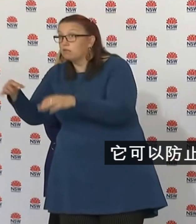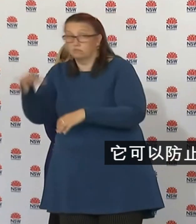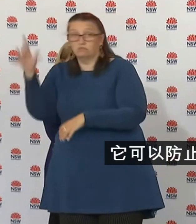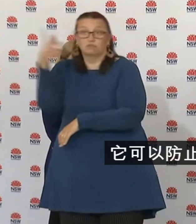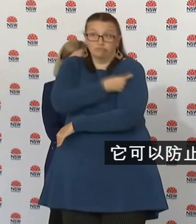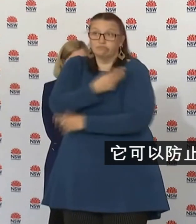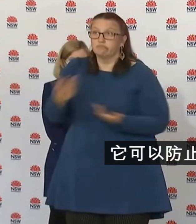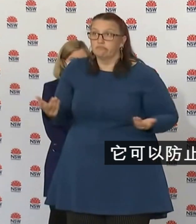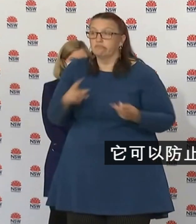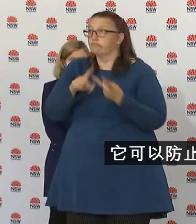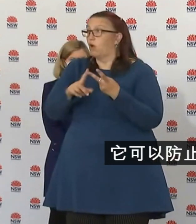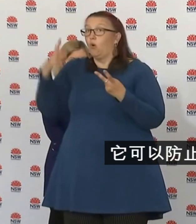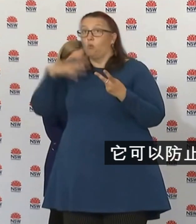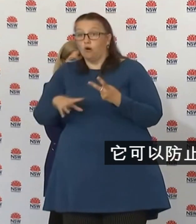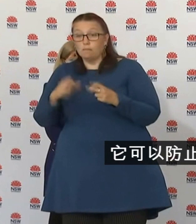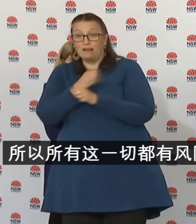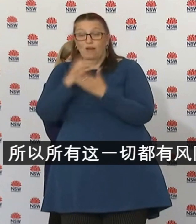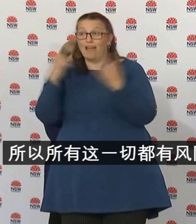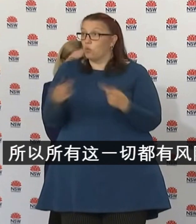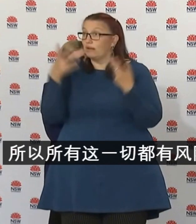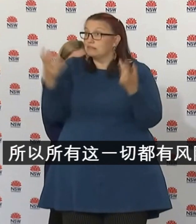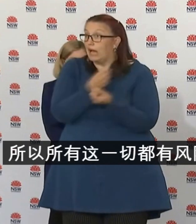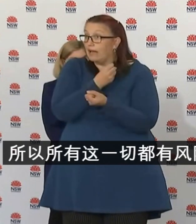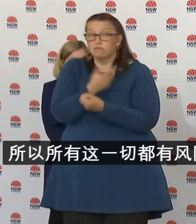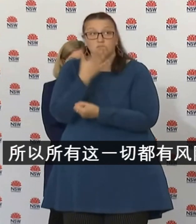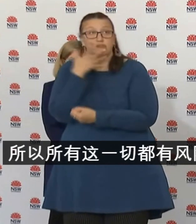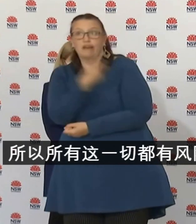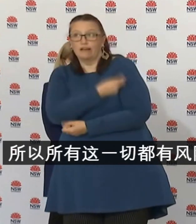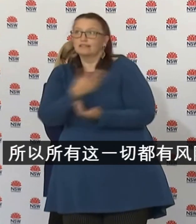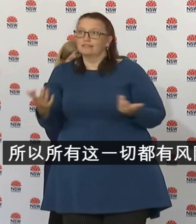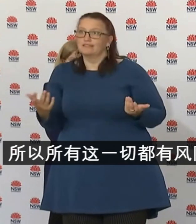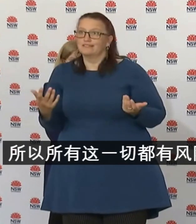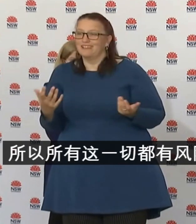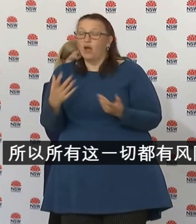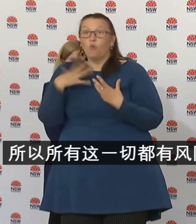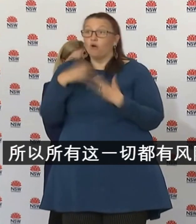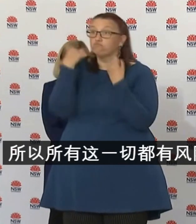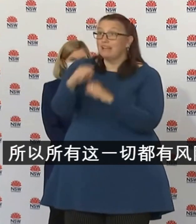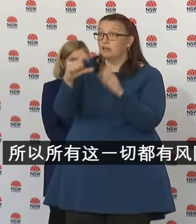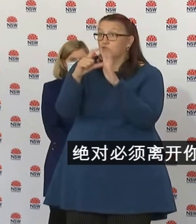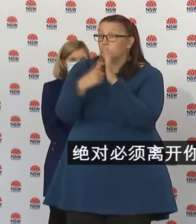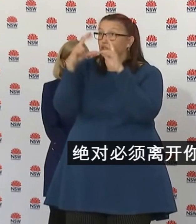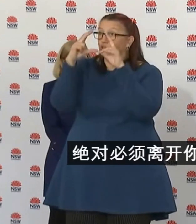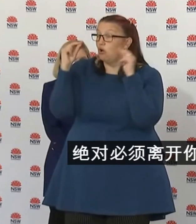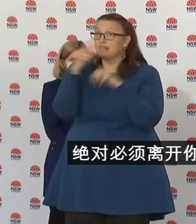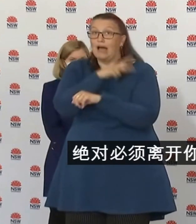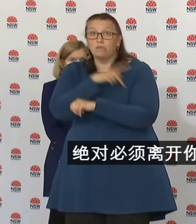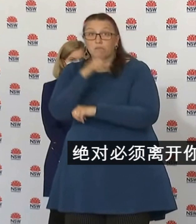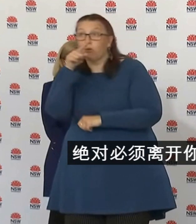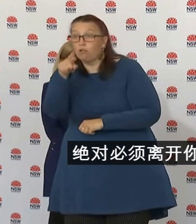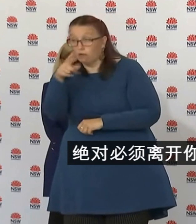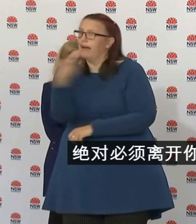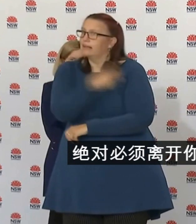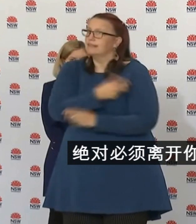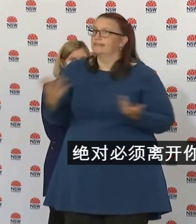protects against spreading the virus in those health settings. So all of this has risk. And the basic message is stay home unless you absolutely have to leave your